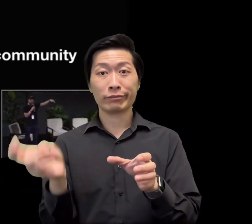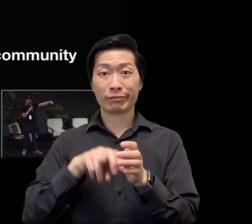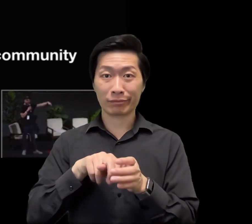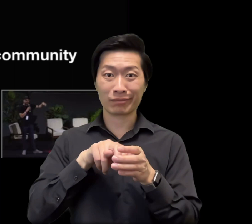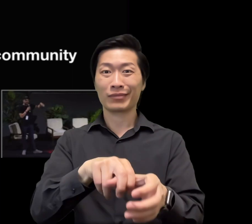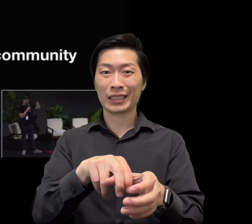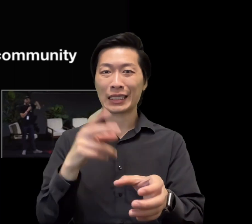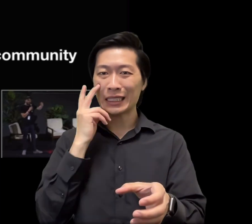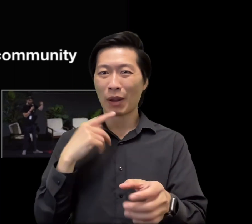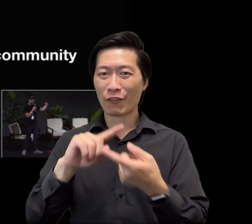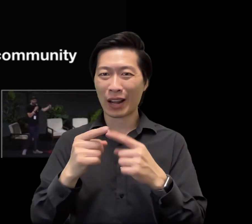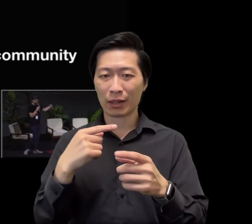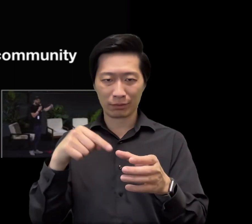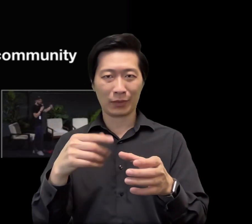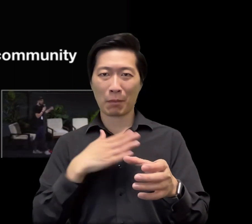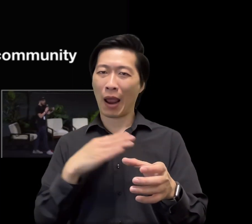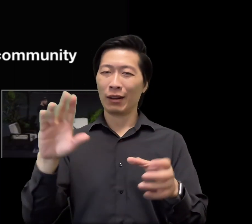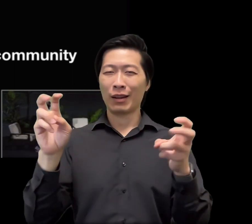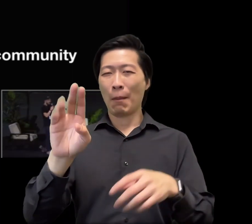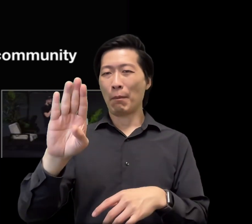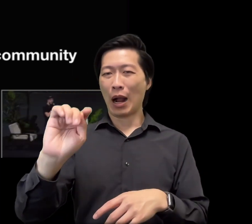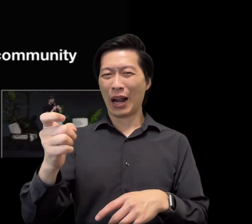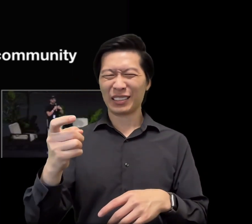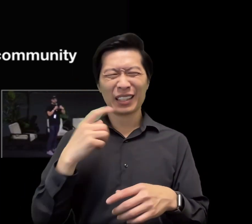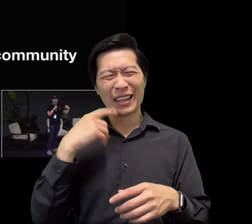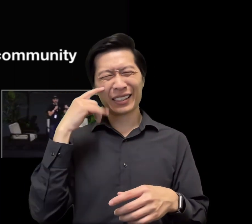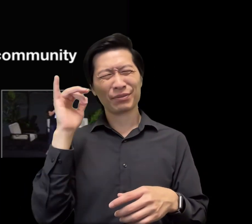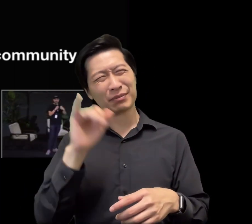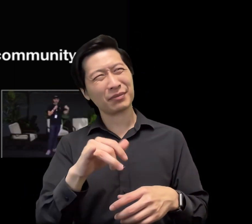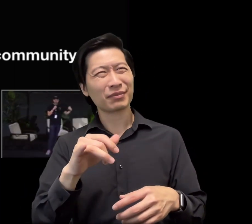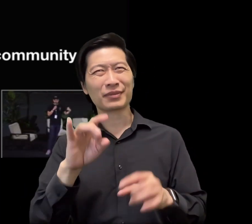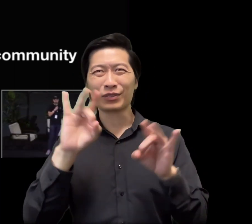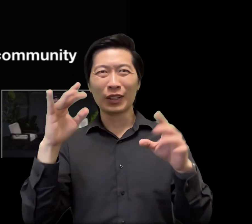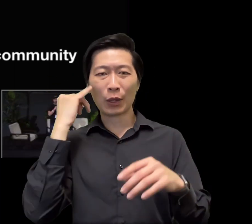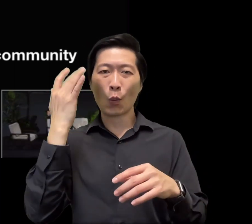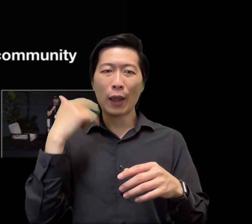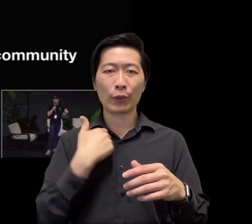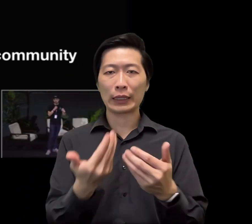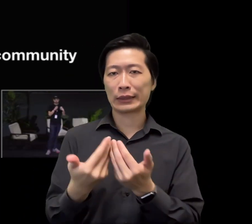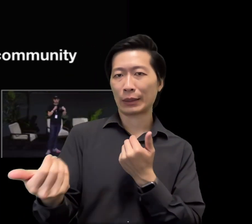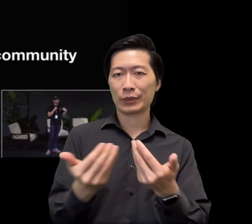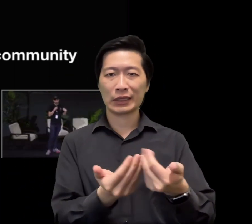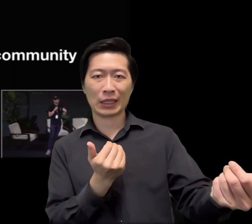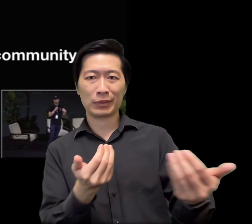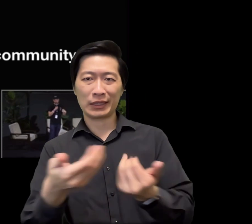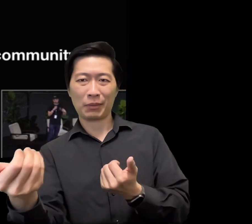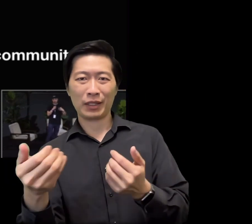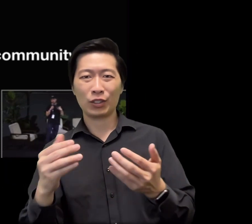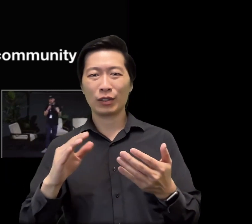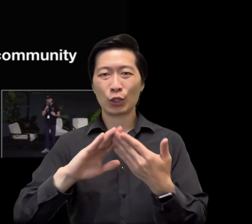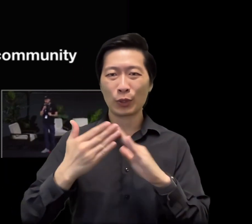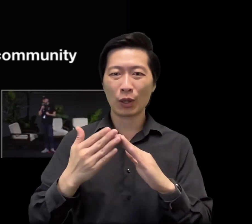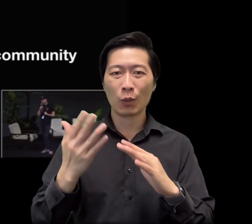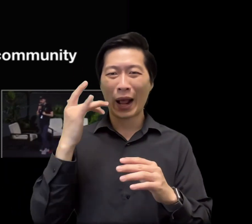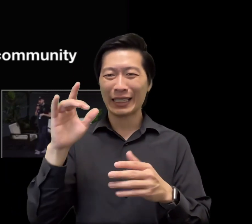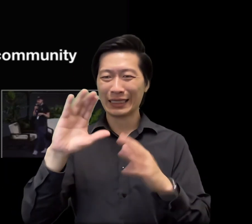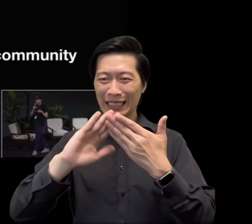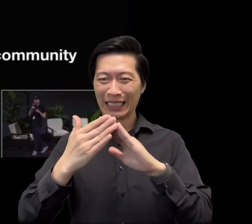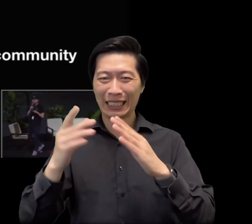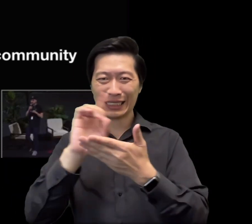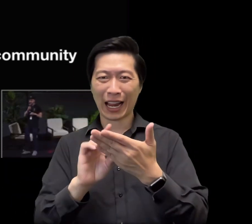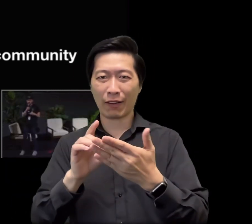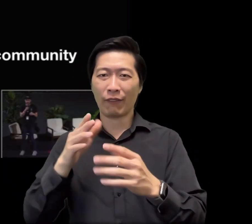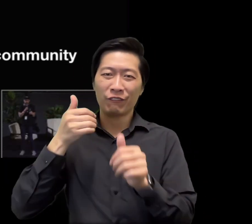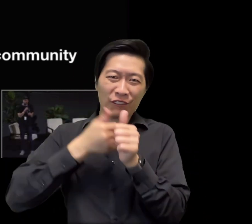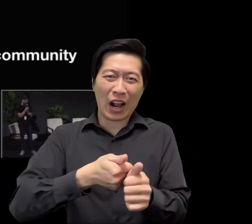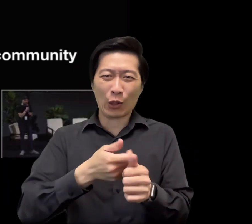to see them. And that's a horrible experience. And I think we're like fragmenting community and humans because of the cars and because of city design. And